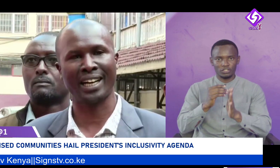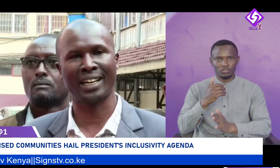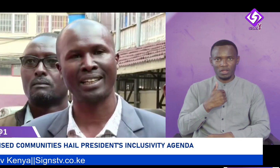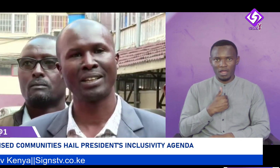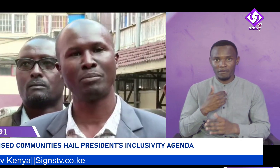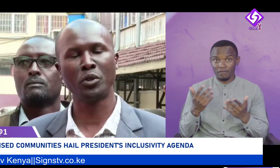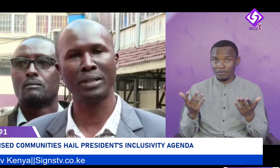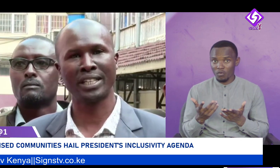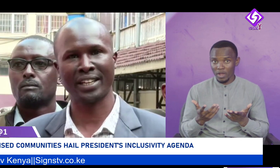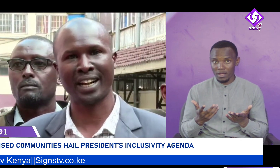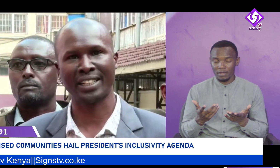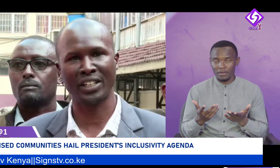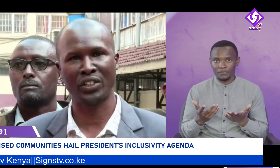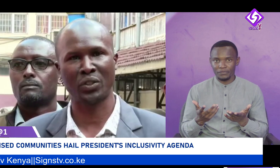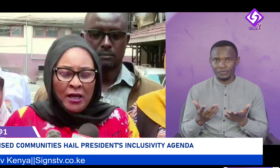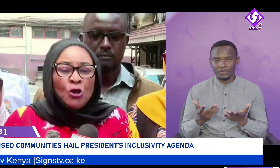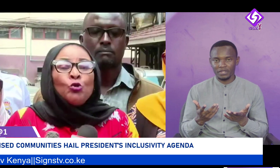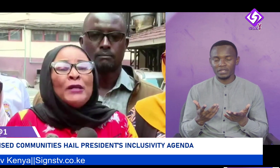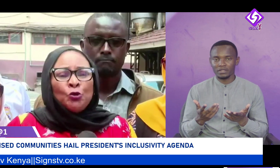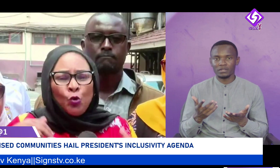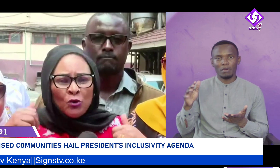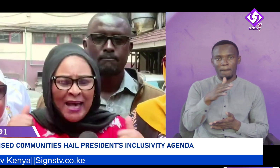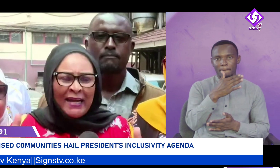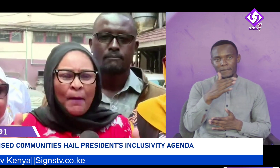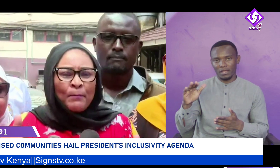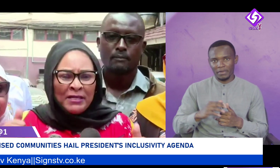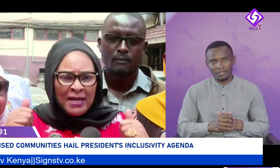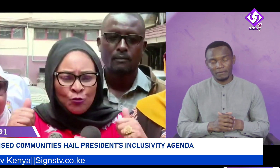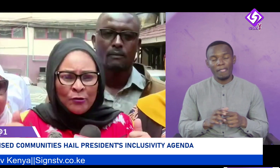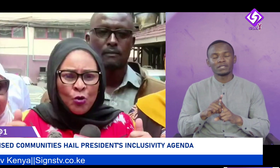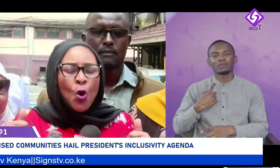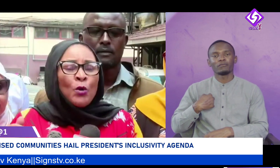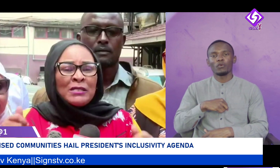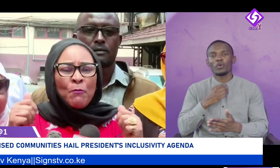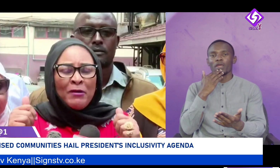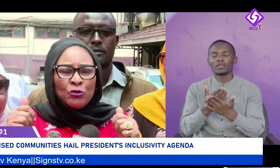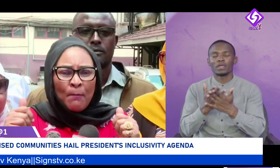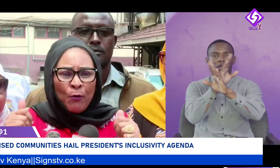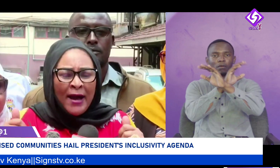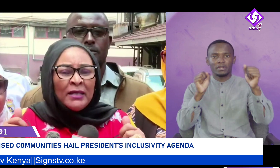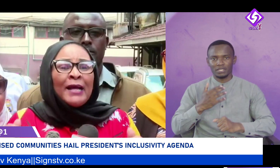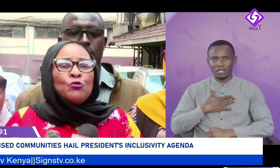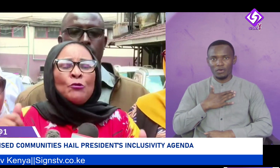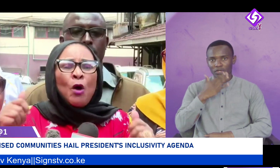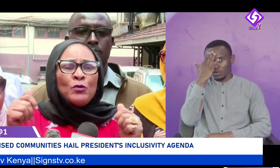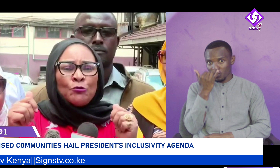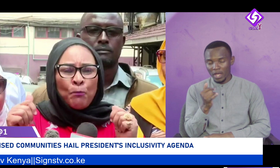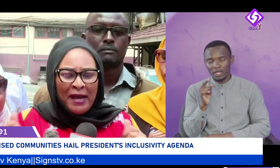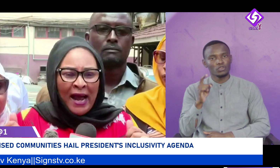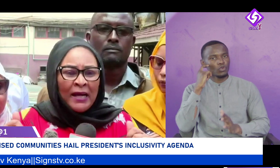katika jumba cha sheria katika nchi yetu. Tunashukuru sana president wetu kwa sababu umetutambua na tunajua unatupenda.